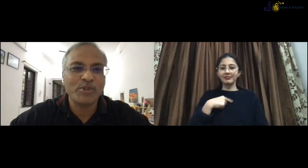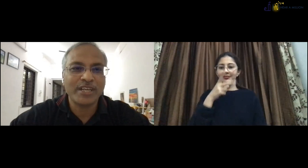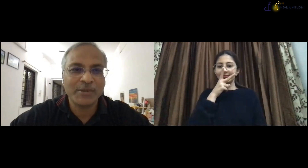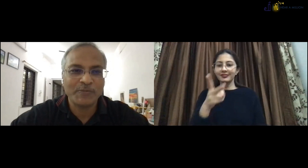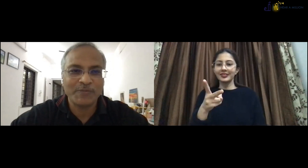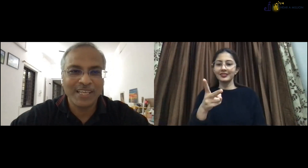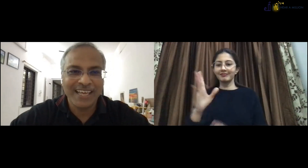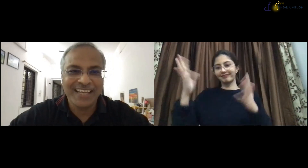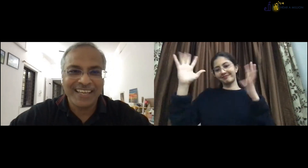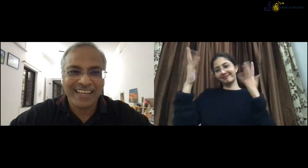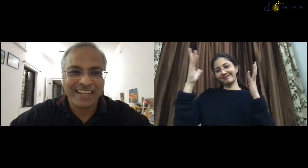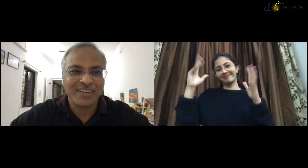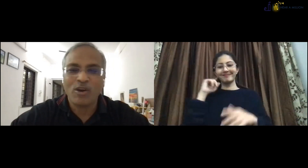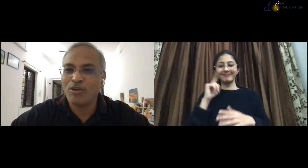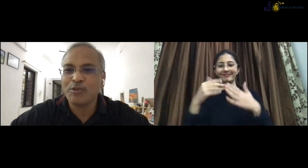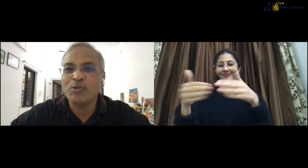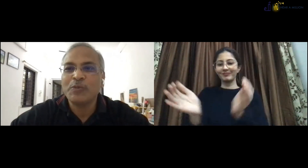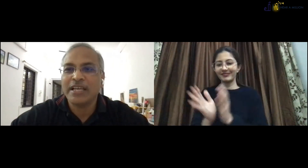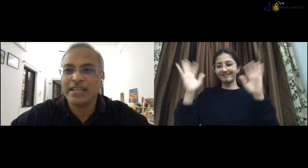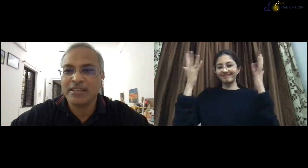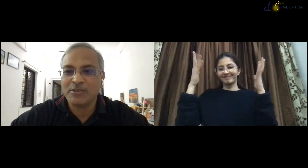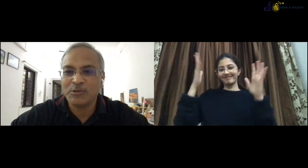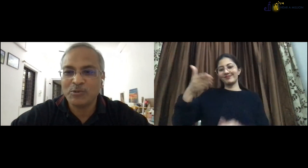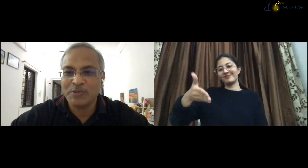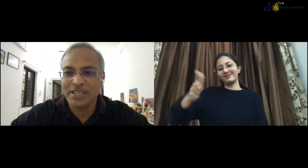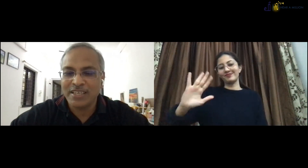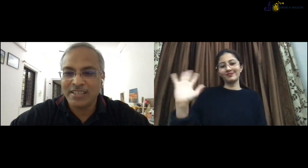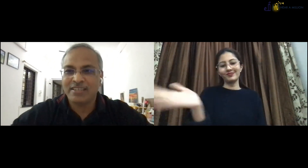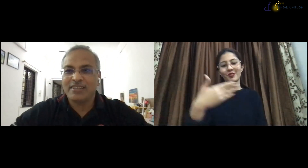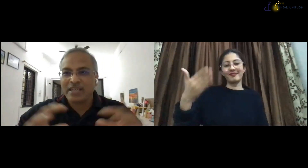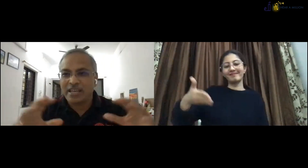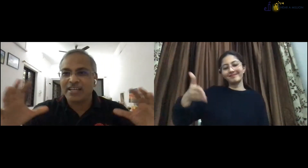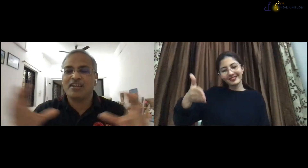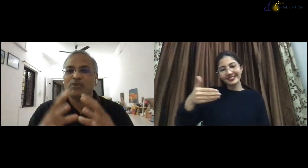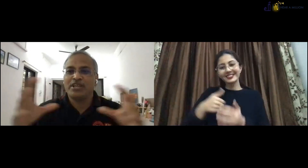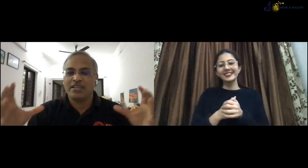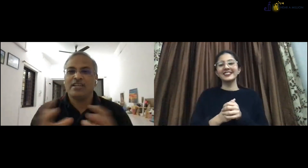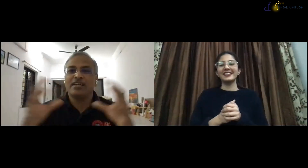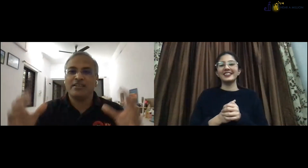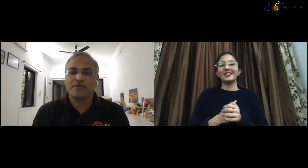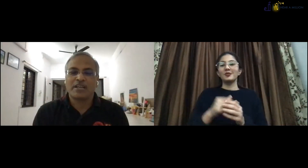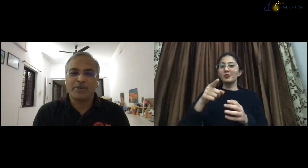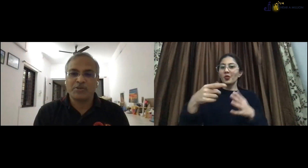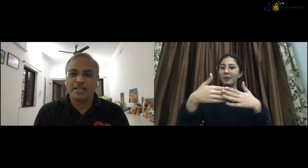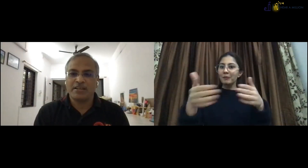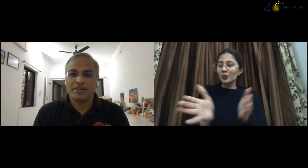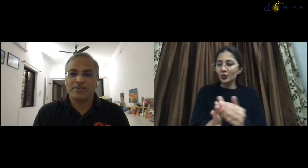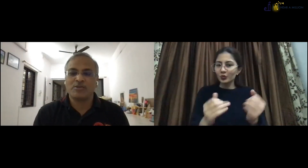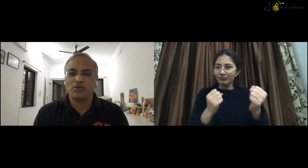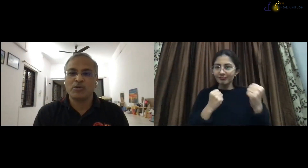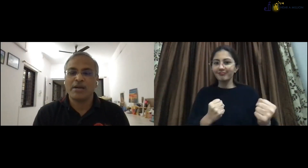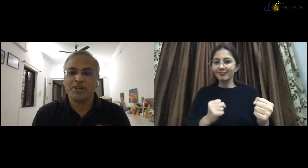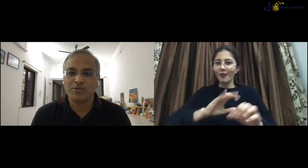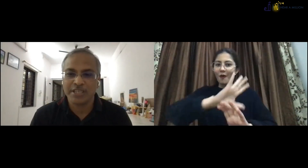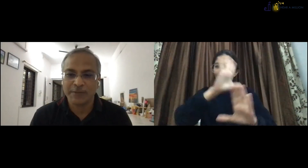congratulations to the deaf community and all of you. I think to create a community really coming